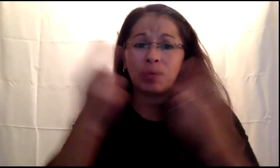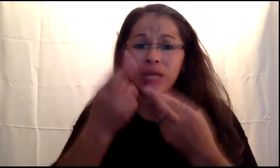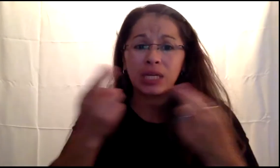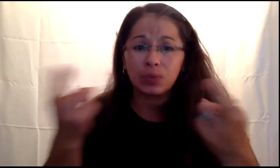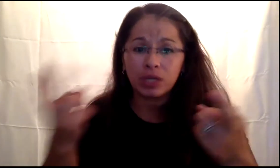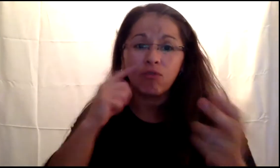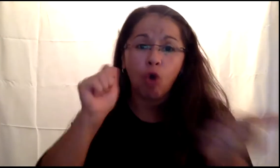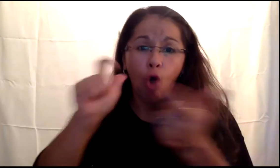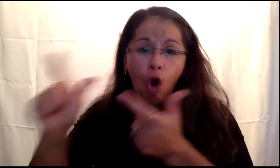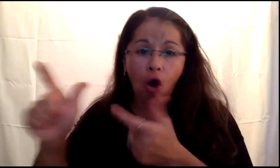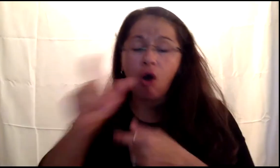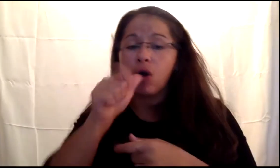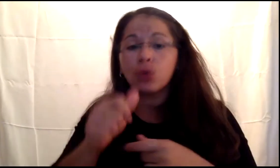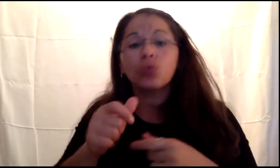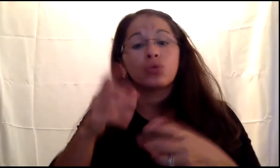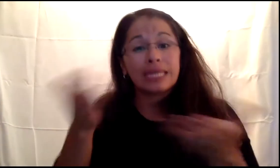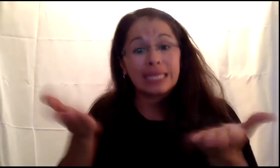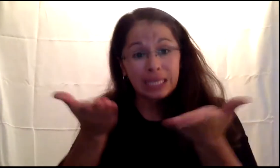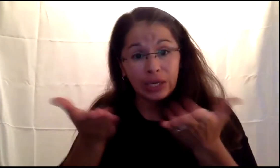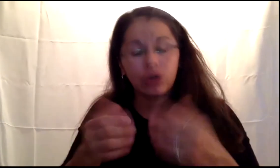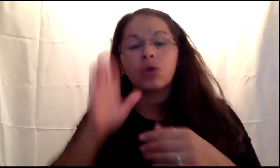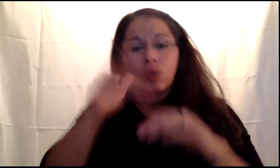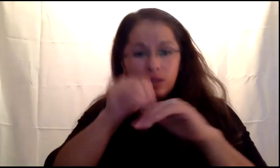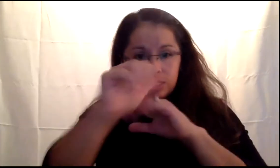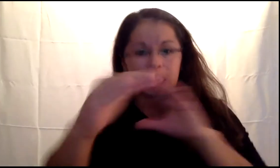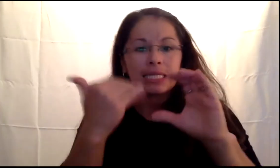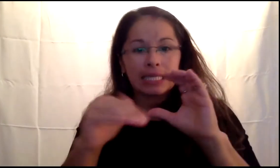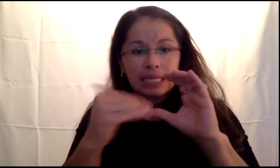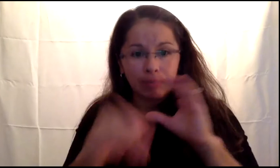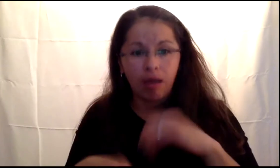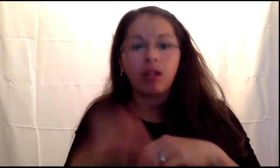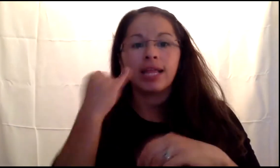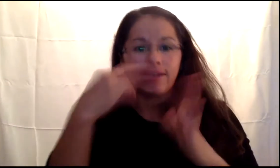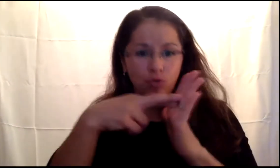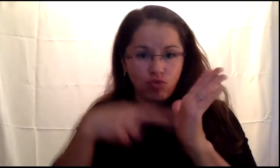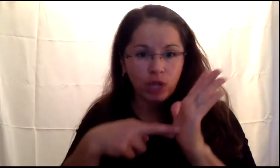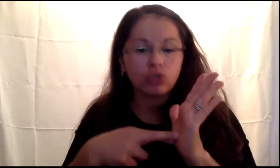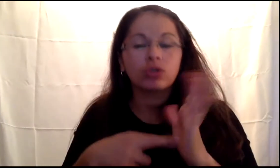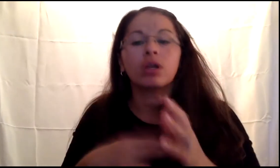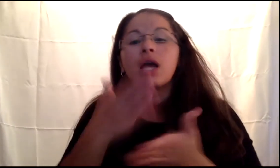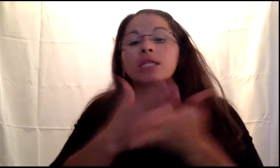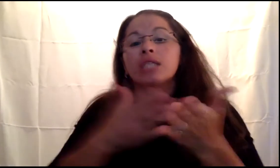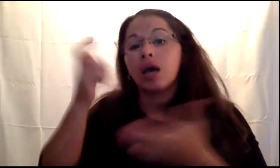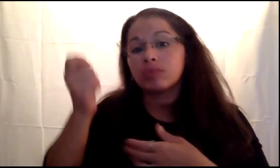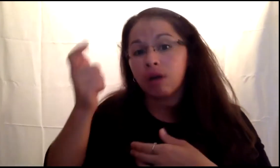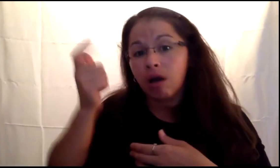via email after this has concluded. So some of the scholarships that were referenced, the map will be in there, lots